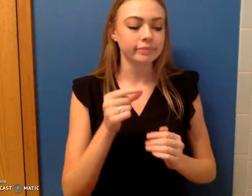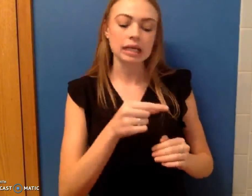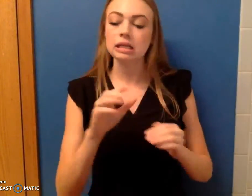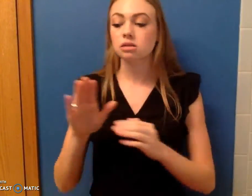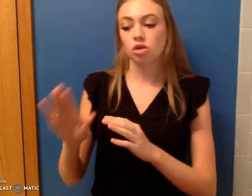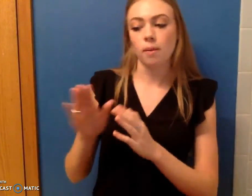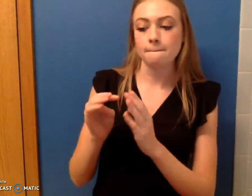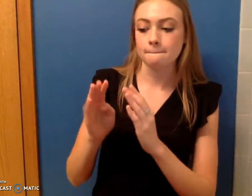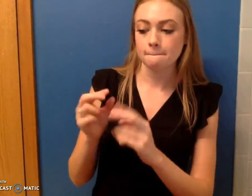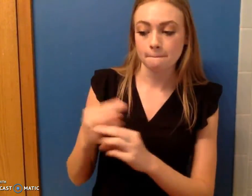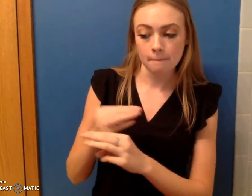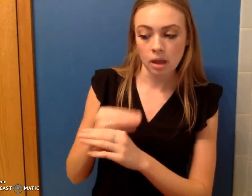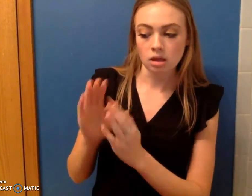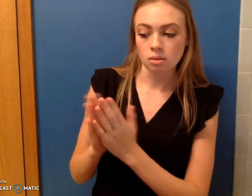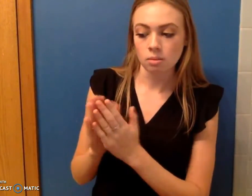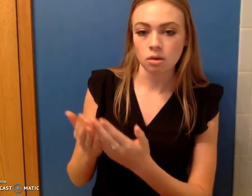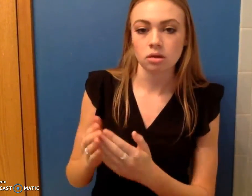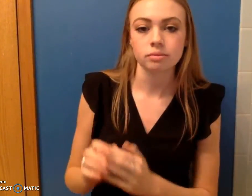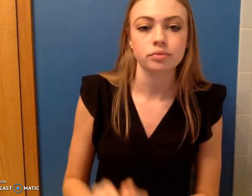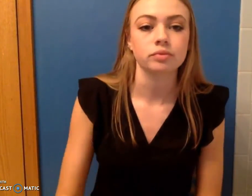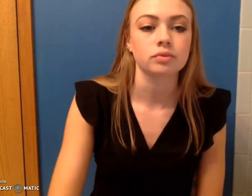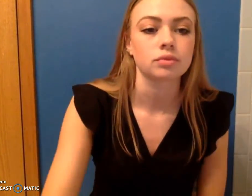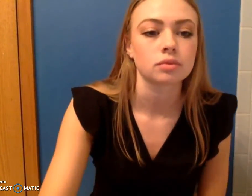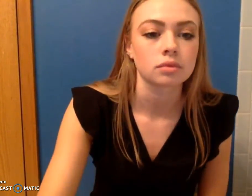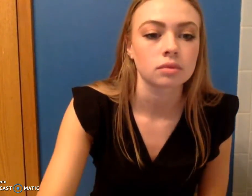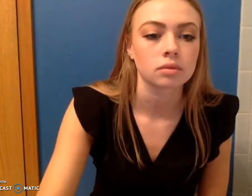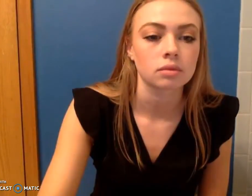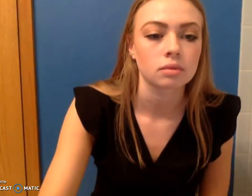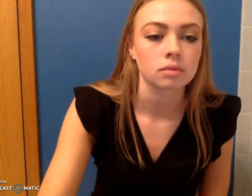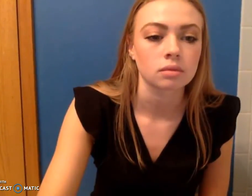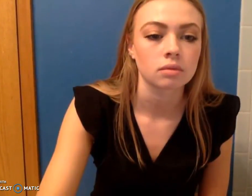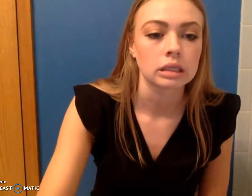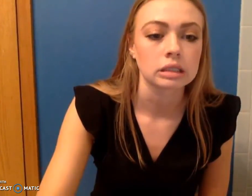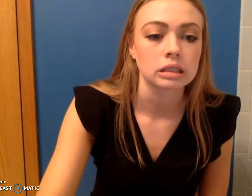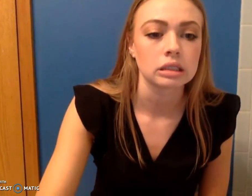So she does her math usually right after her word problems. I'll give her something to do in her math book.